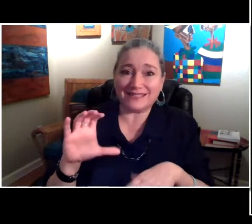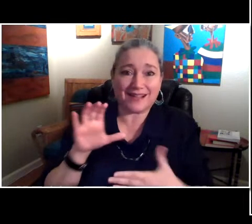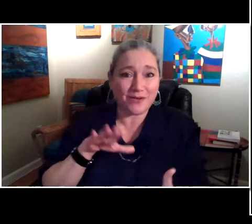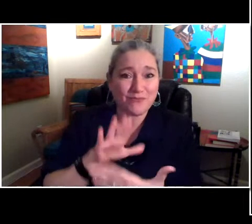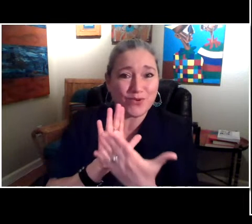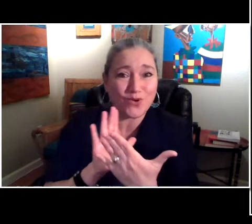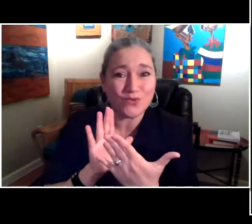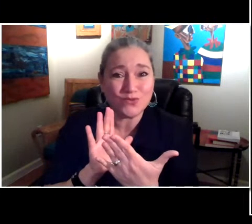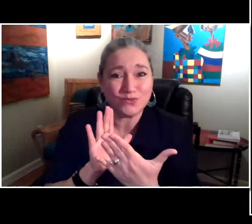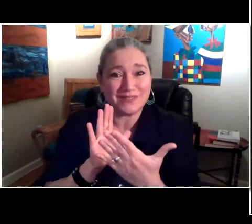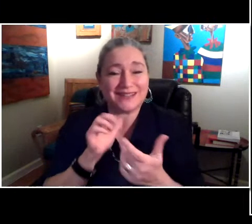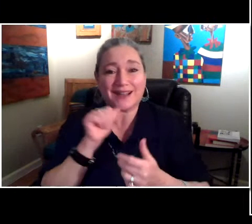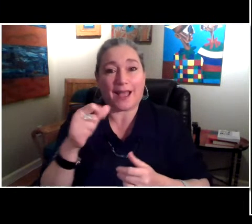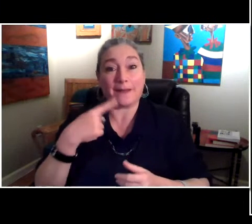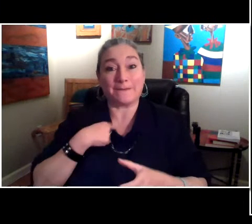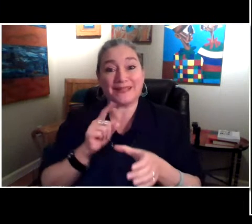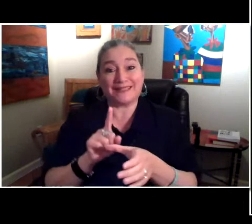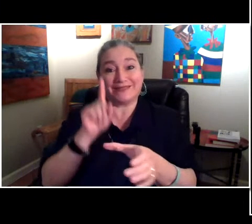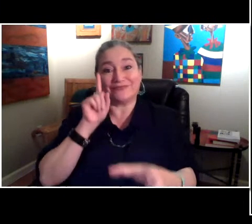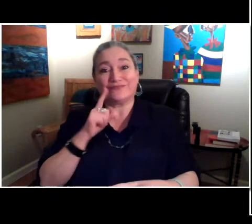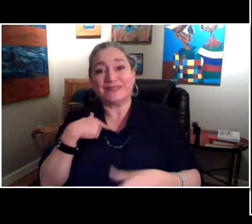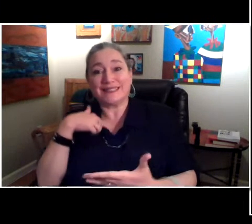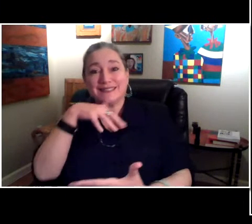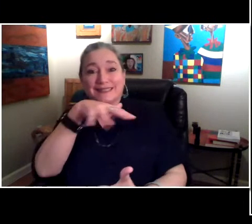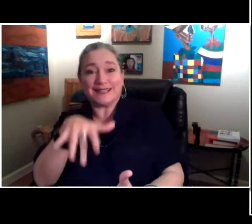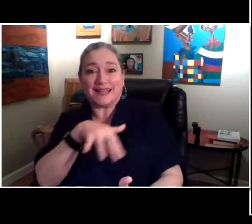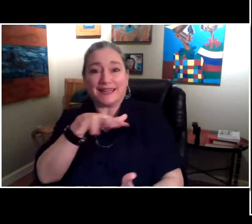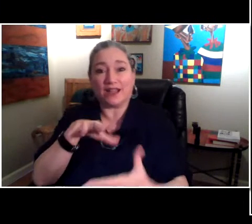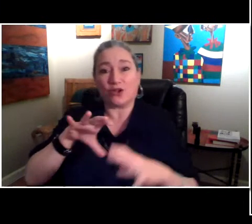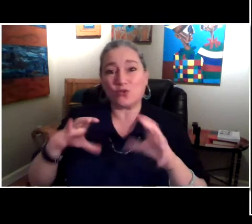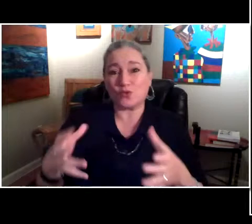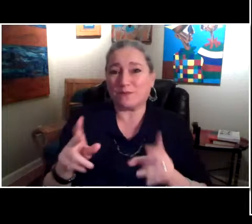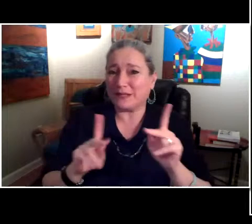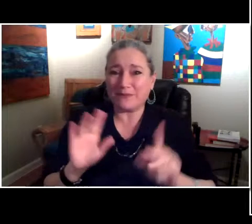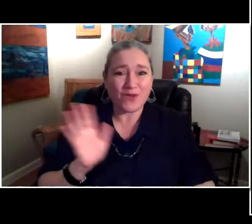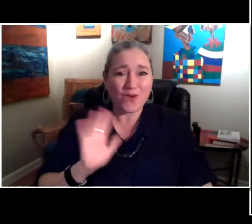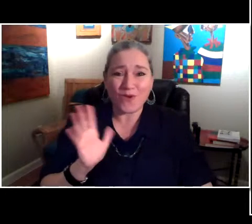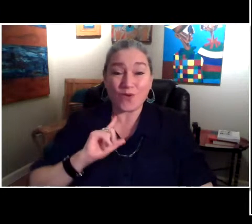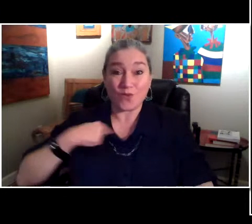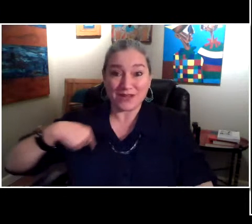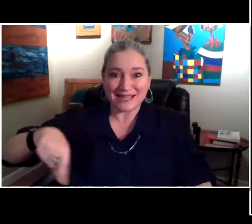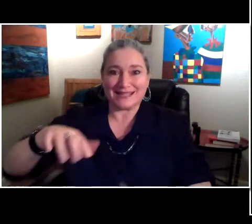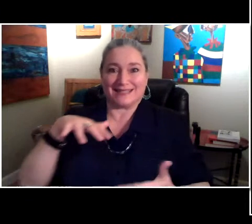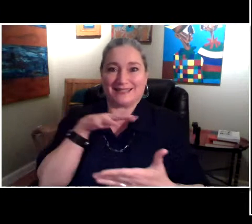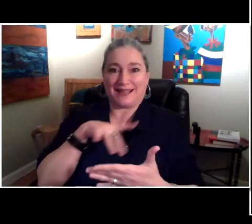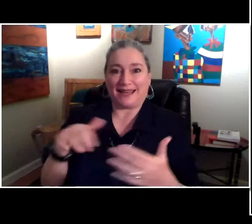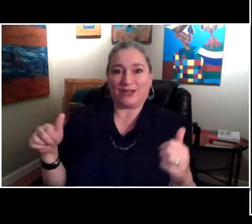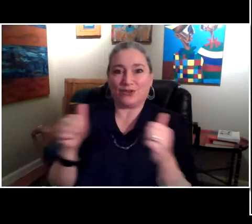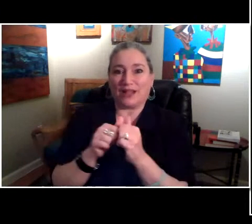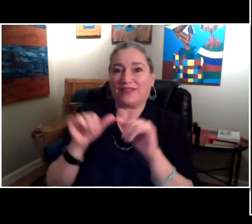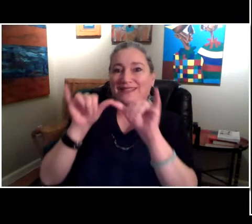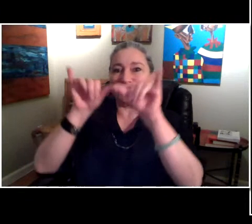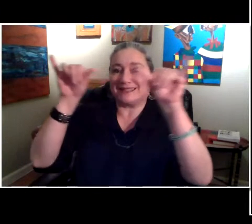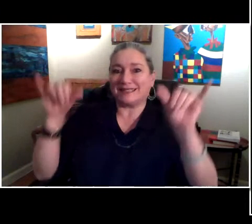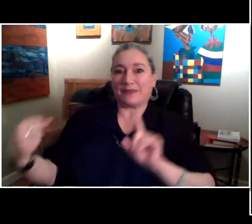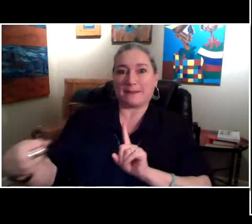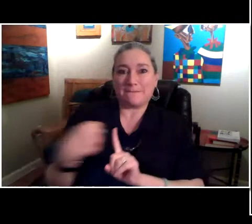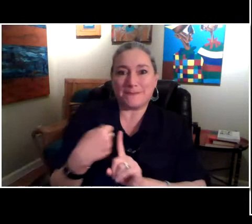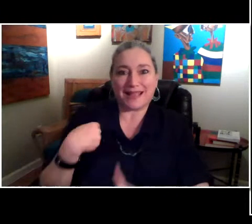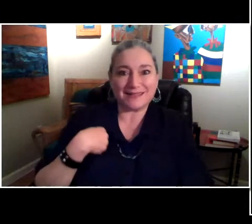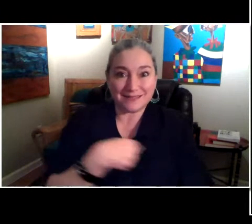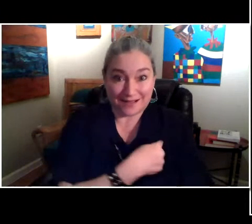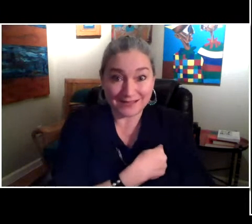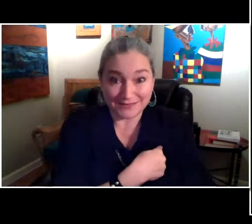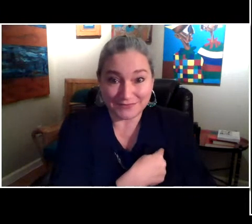pulling together other researchers in a collective approach. It's not me coming into the community and studying a group